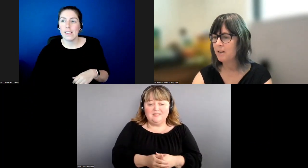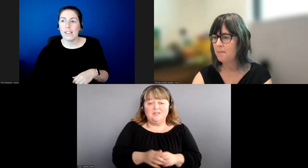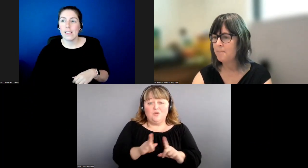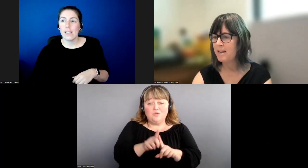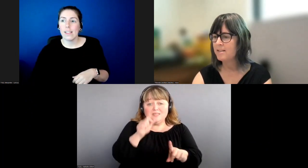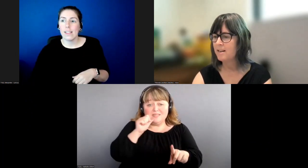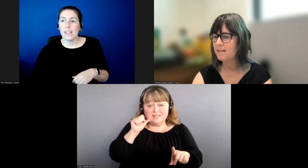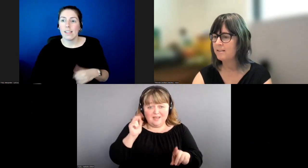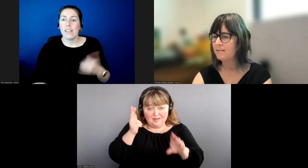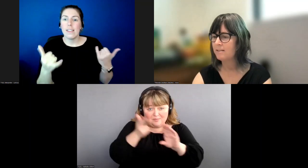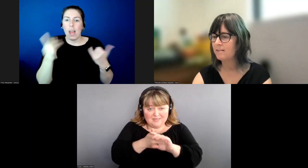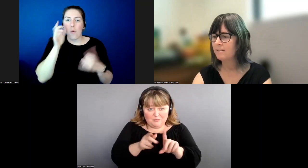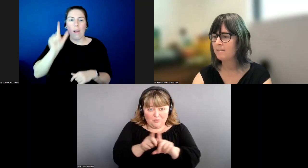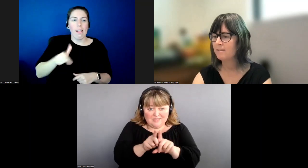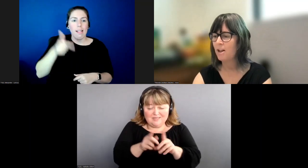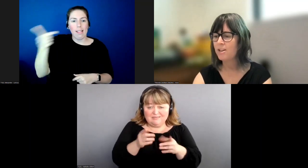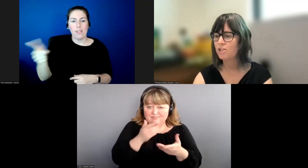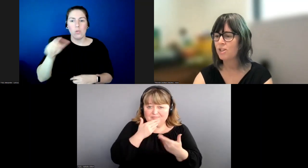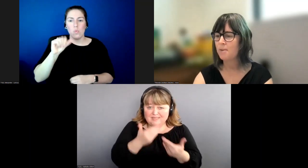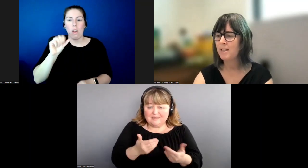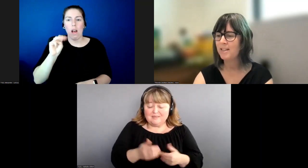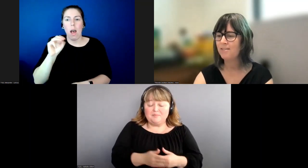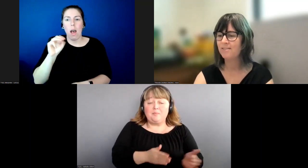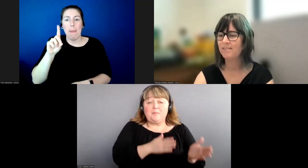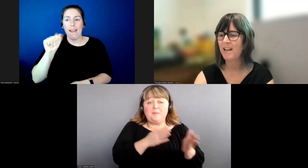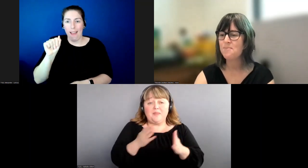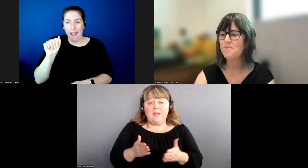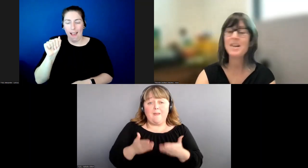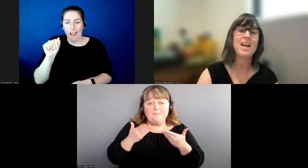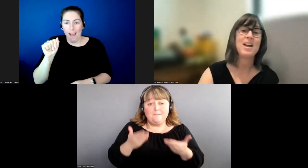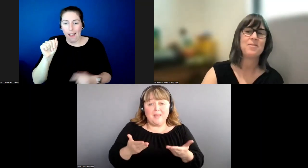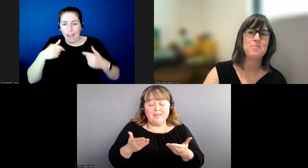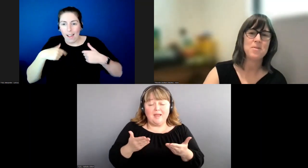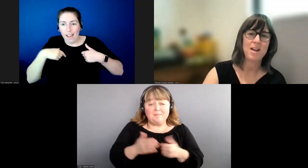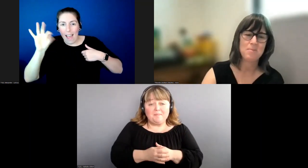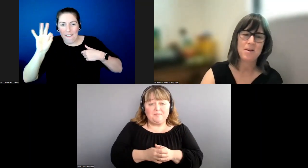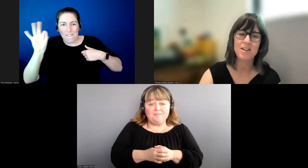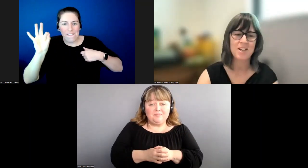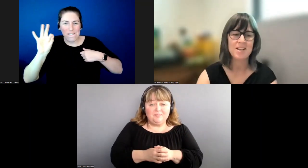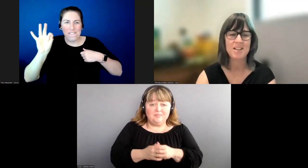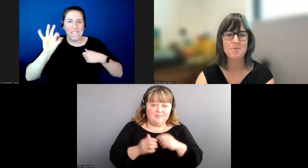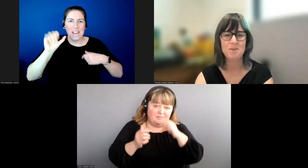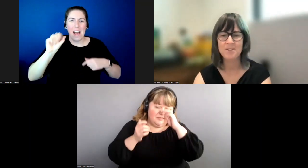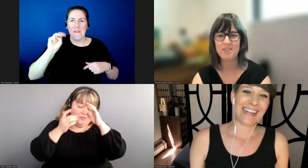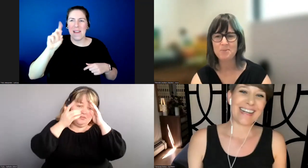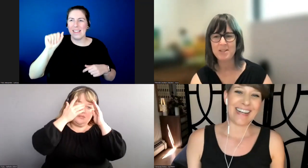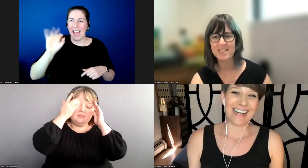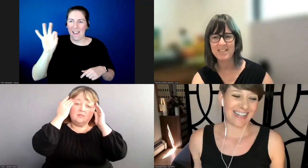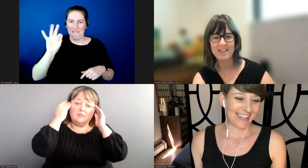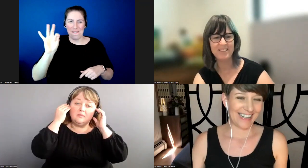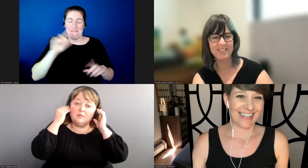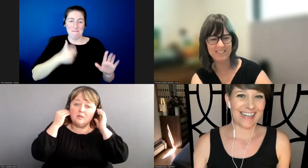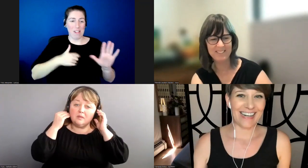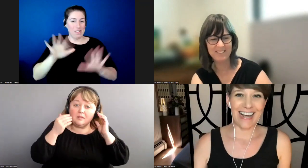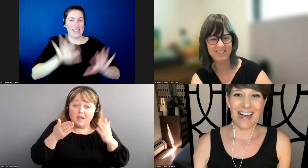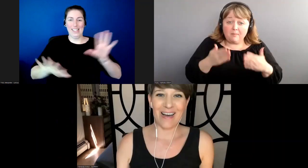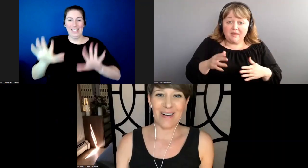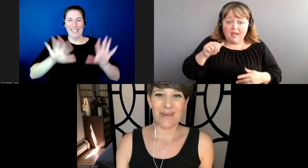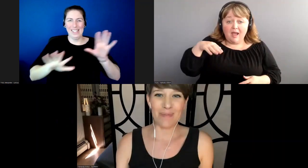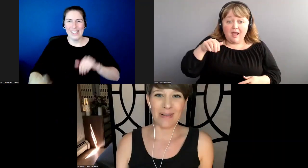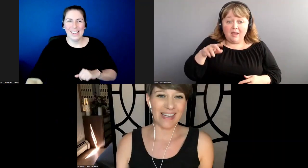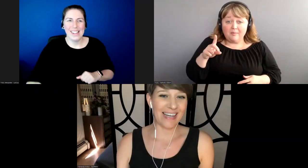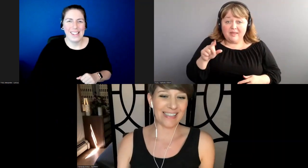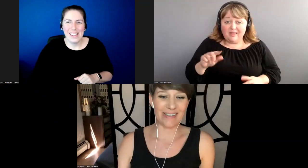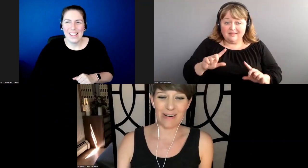to Amanda. It's F this time. Amanda F. Amanda F. I apologize. I'm all over the place now.